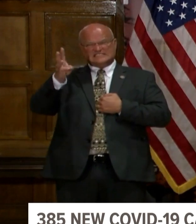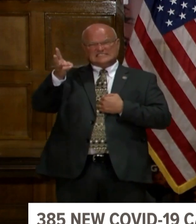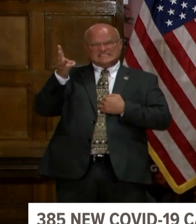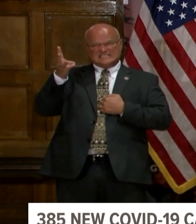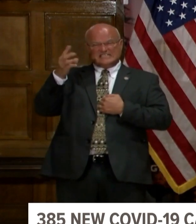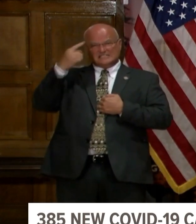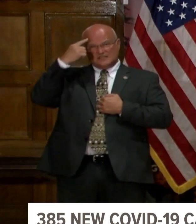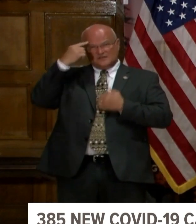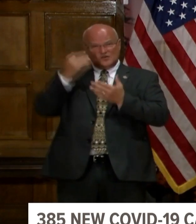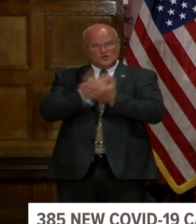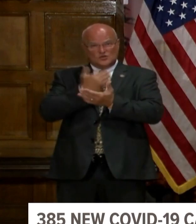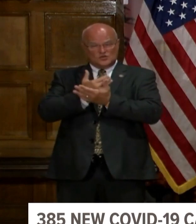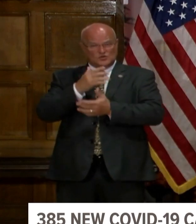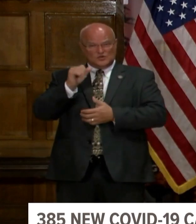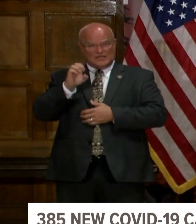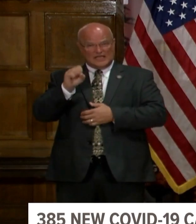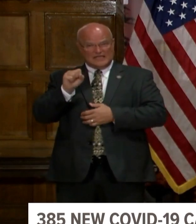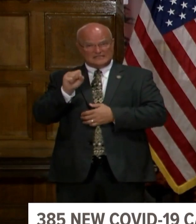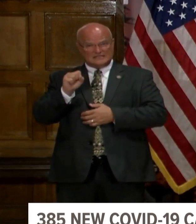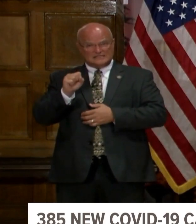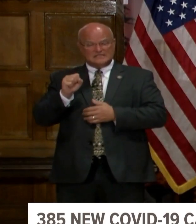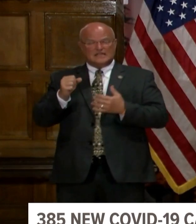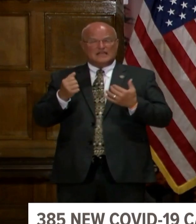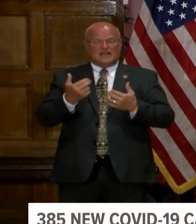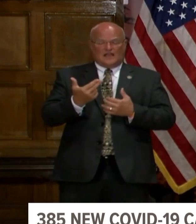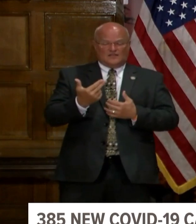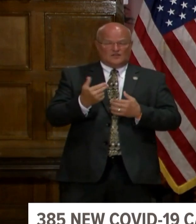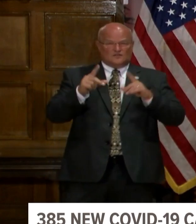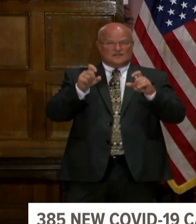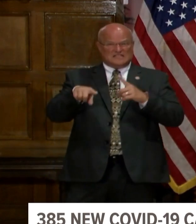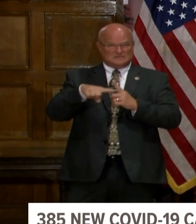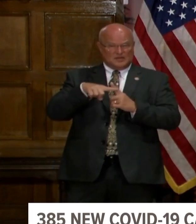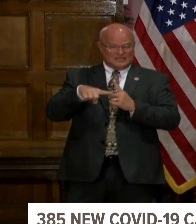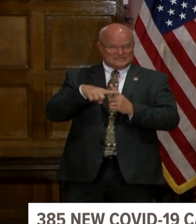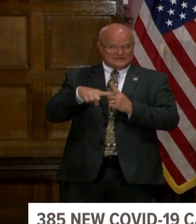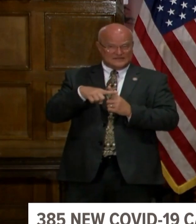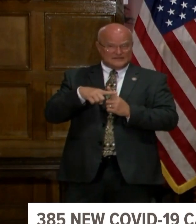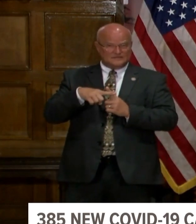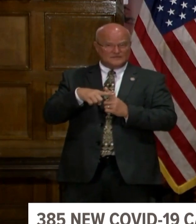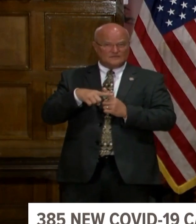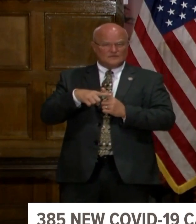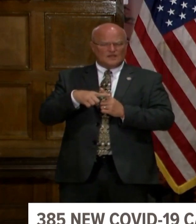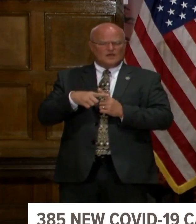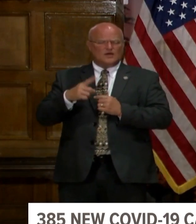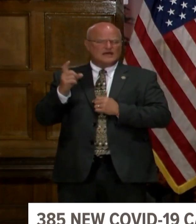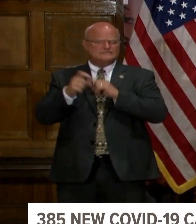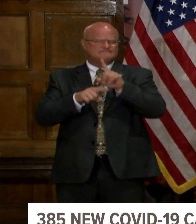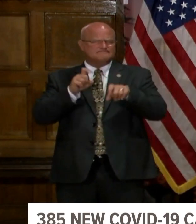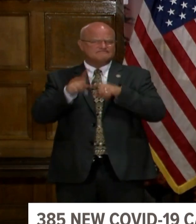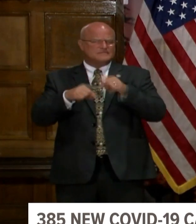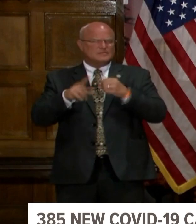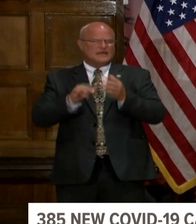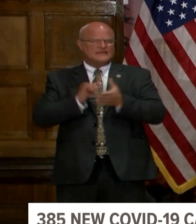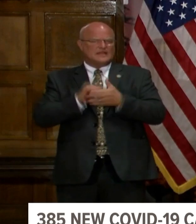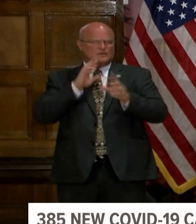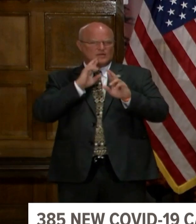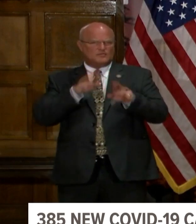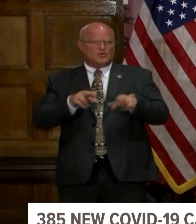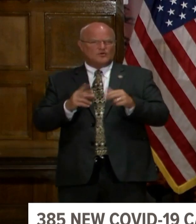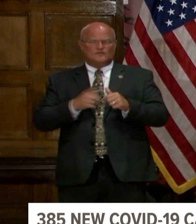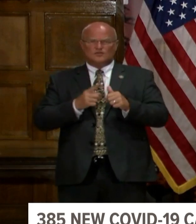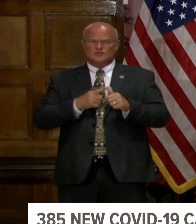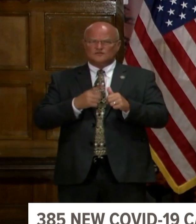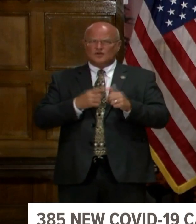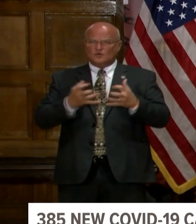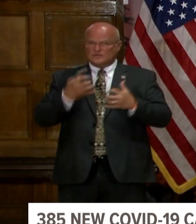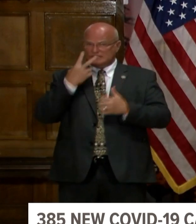for new cases, 13th for test positivity. I want to ask you a couple questions on that report. I guess first of all, I just